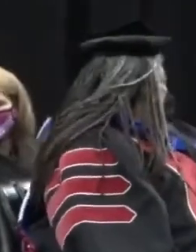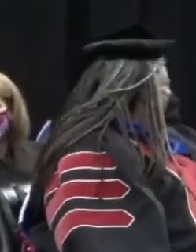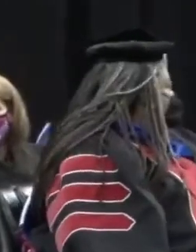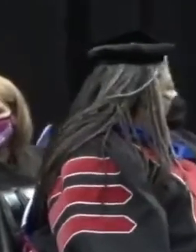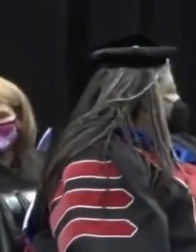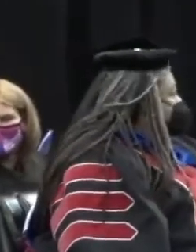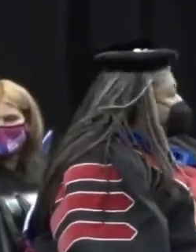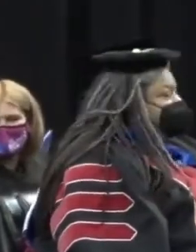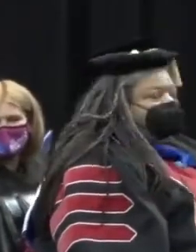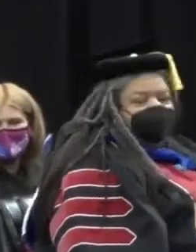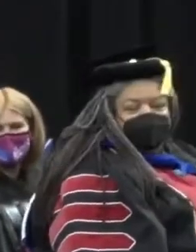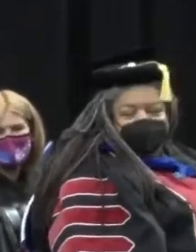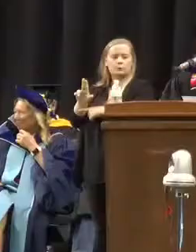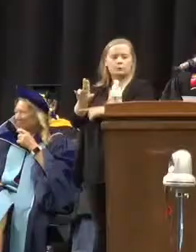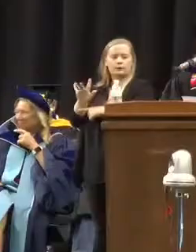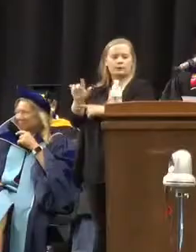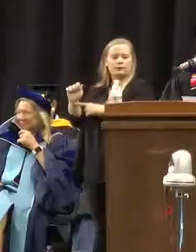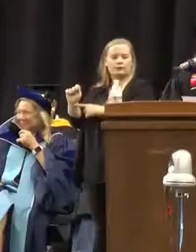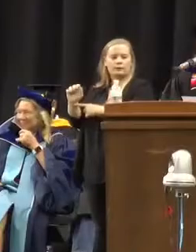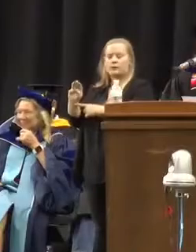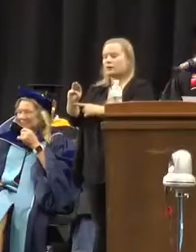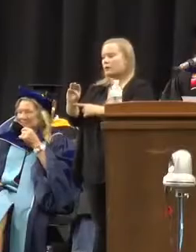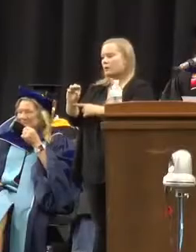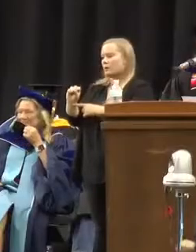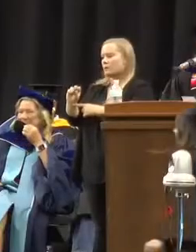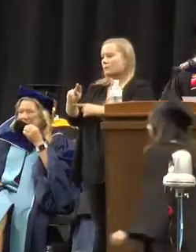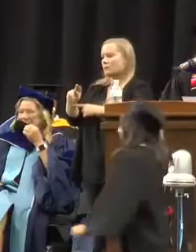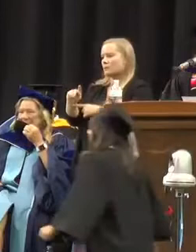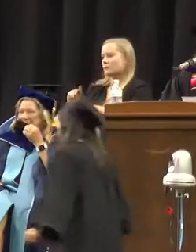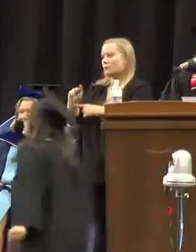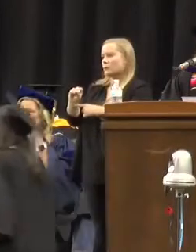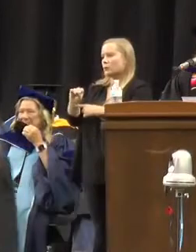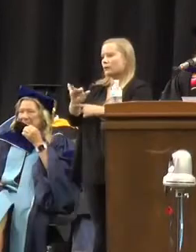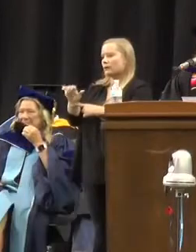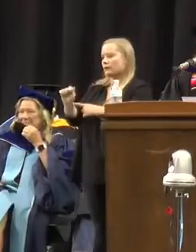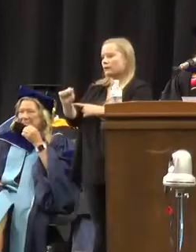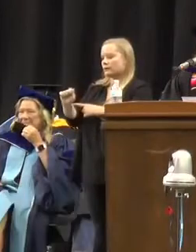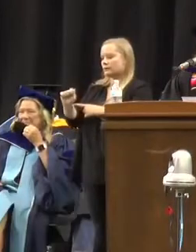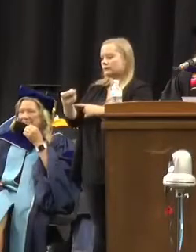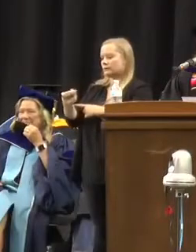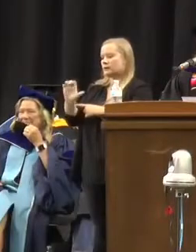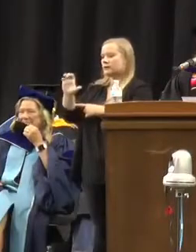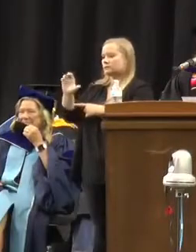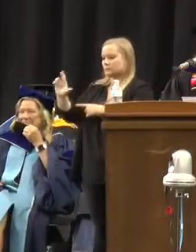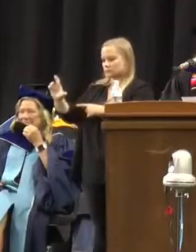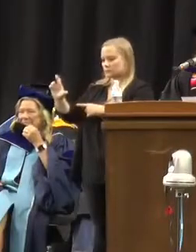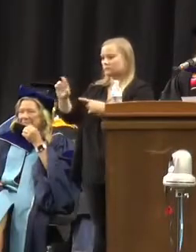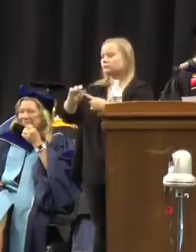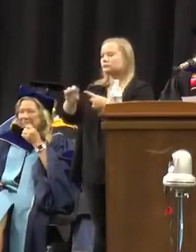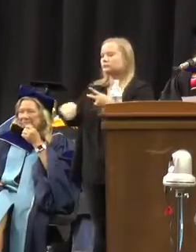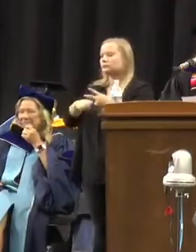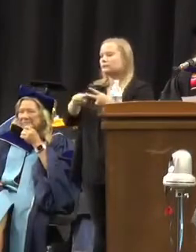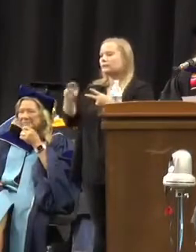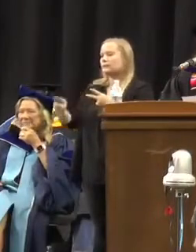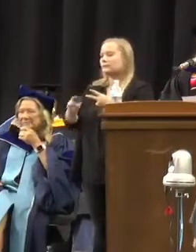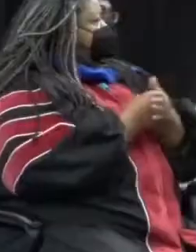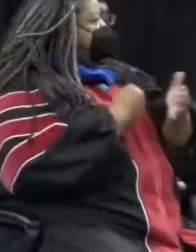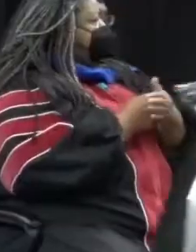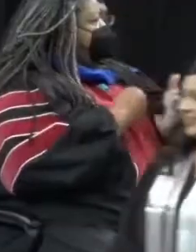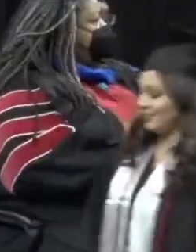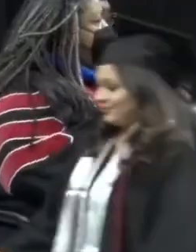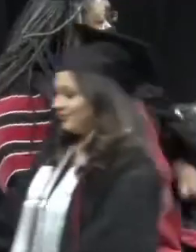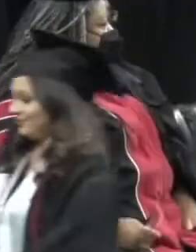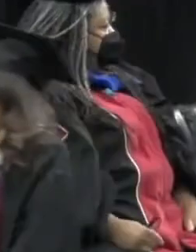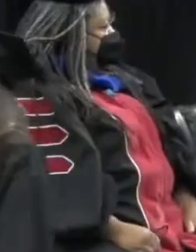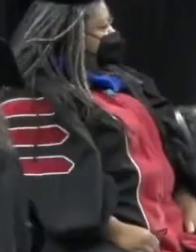Julia Catherine. Julia Catherine Montoya, Crimson Scholar graduate, meritorious